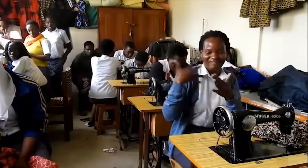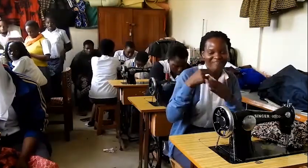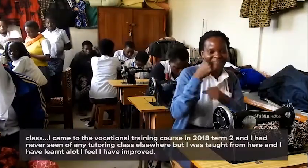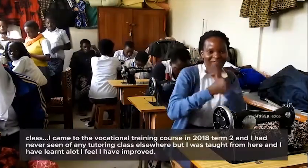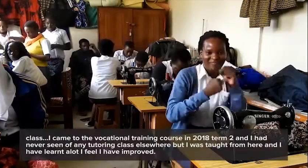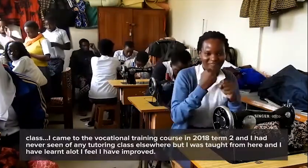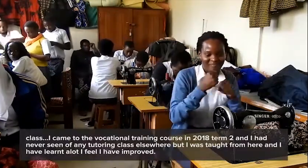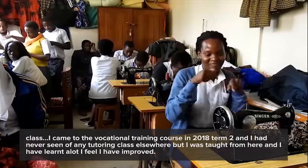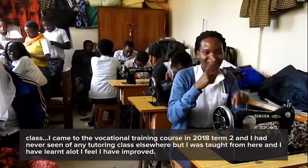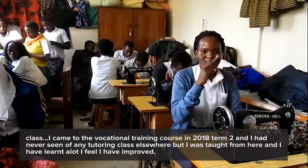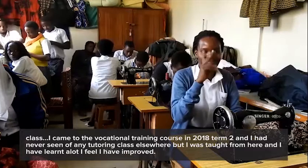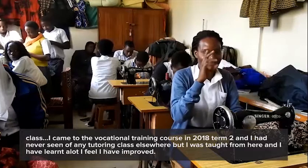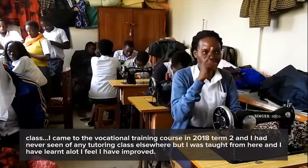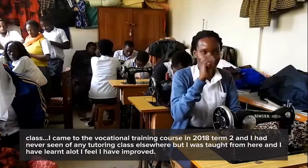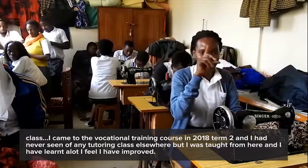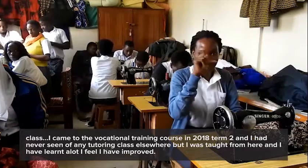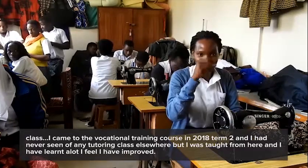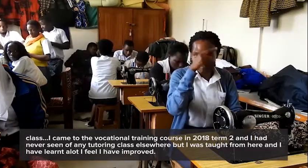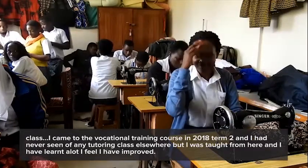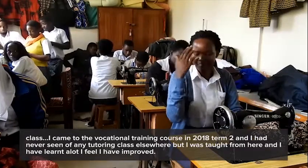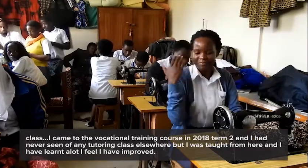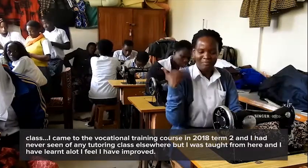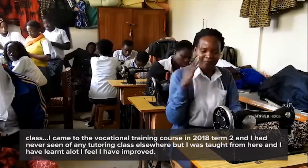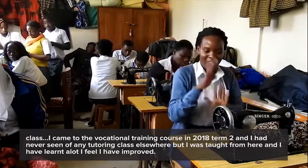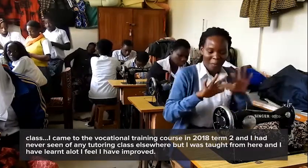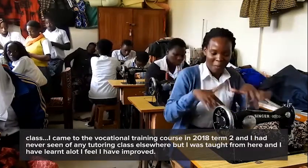I came to the vocational training course in